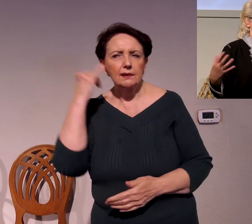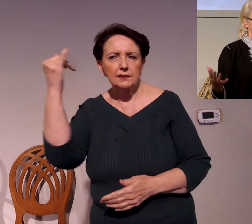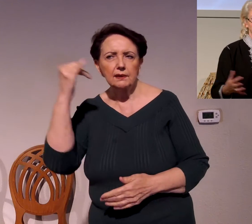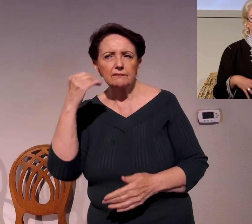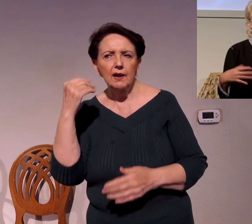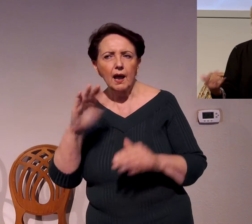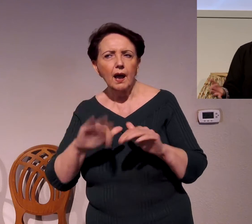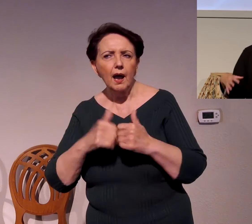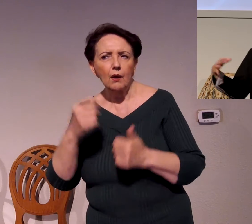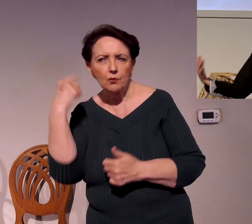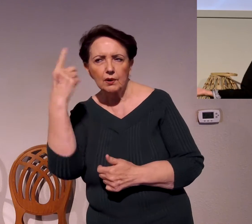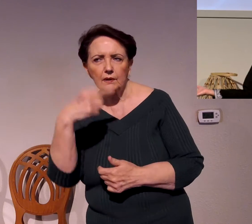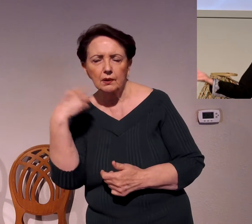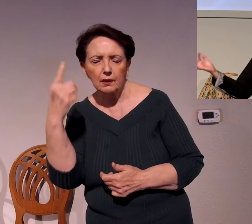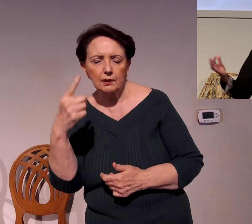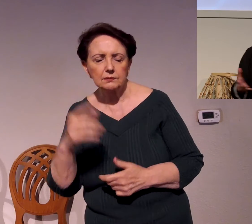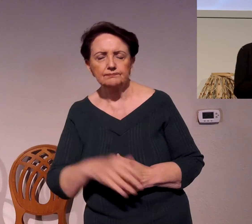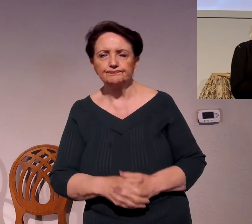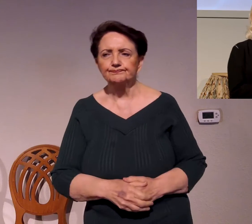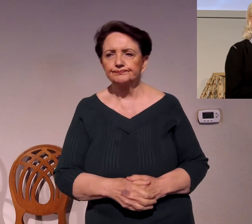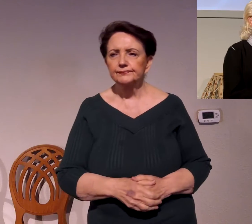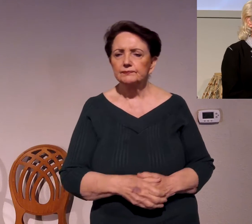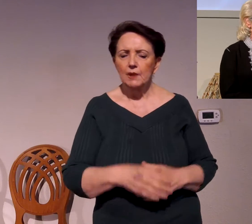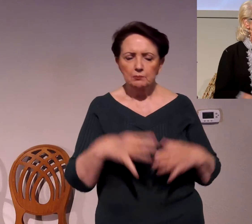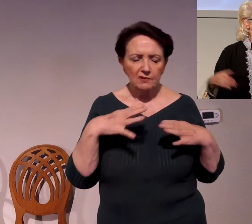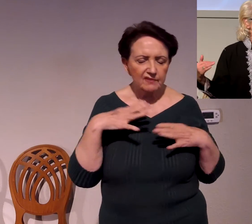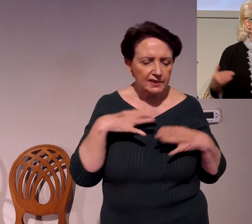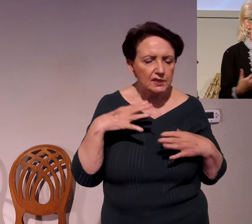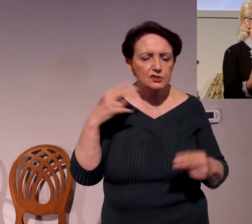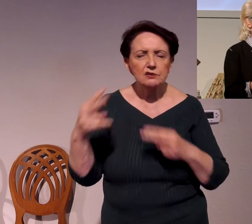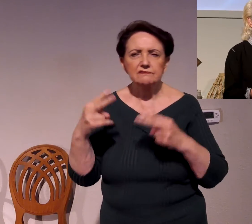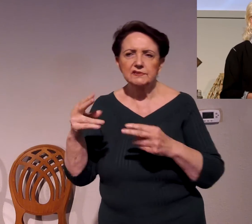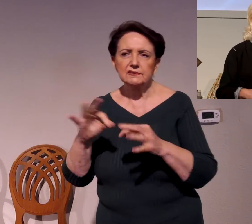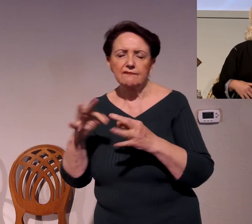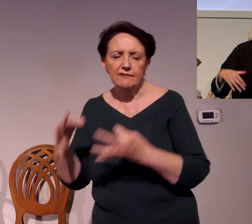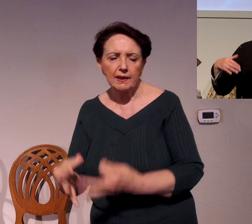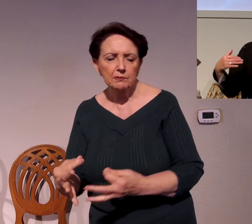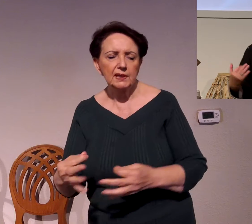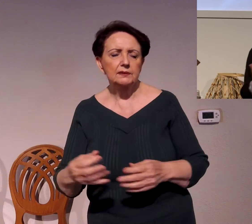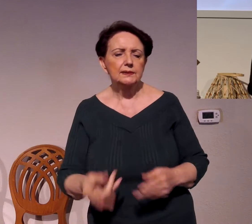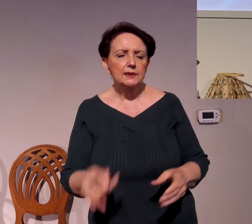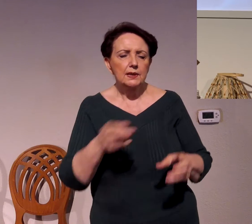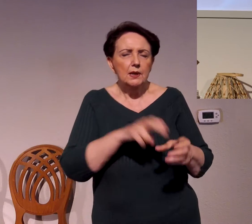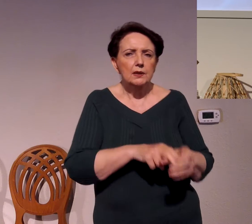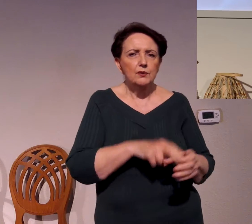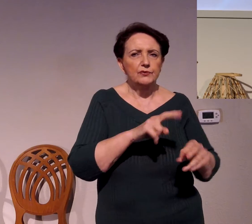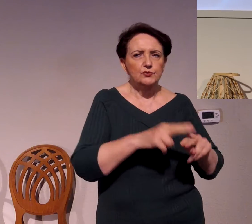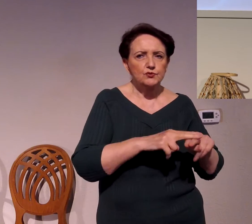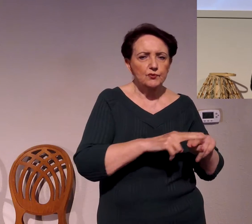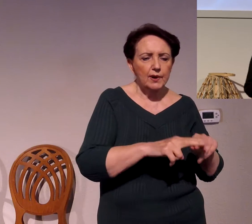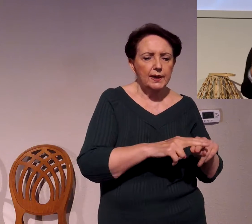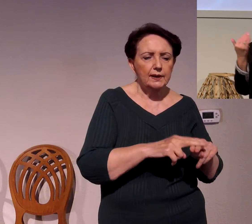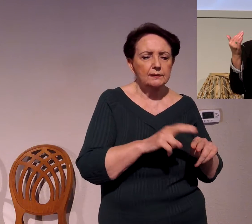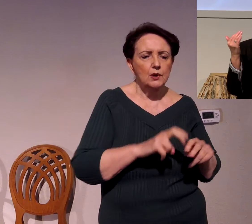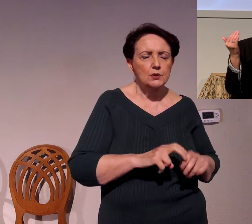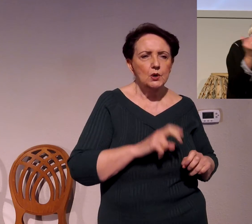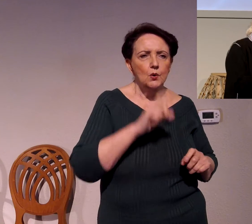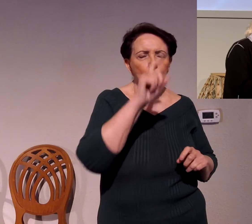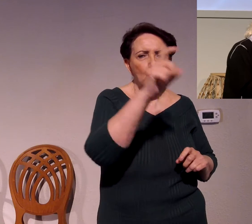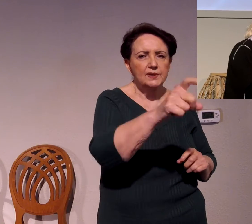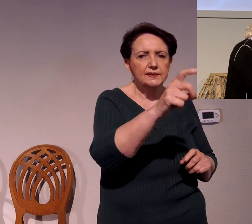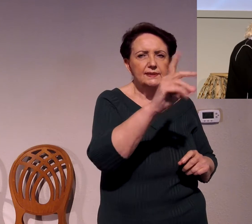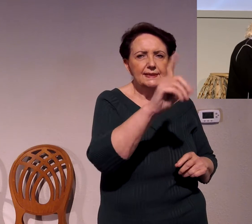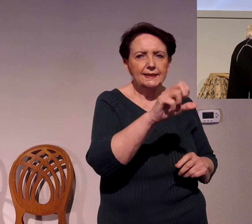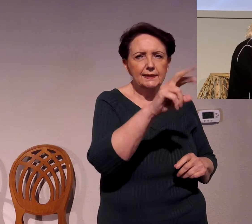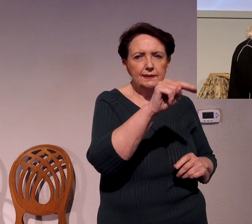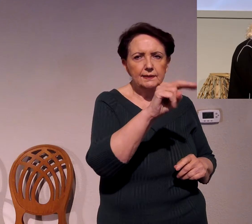was all excited. So I went on my sabbatical. I got to visit my family a little bit. I got on the train, and I took the train up to Denmark. I got